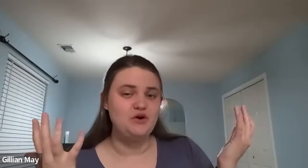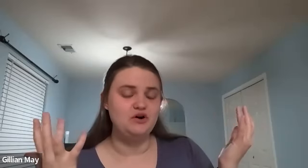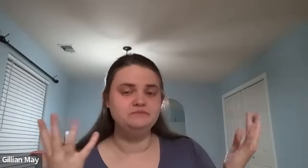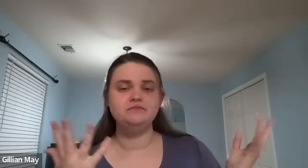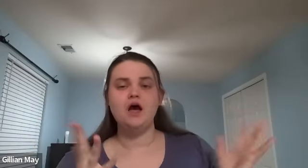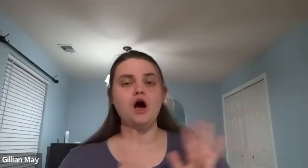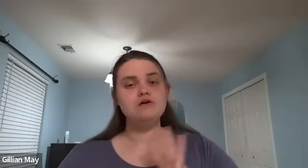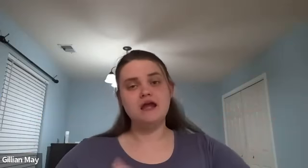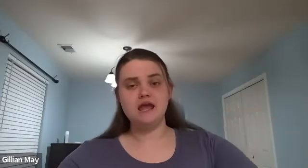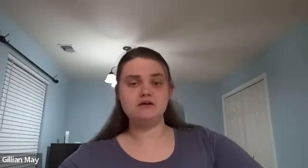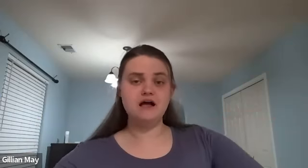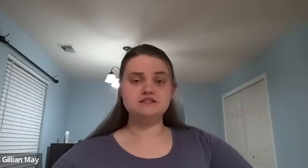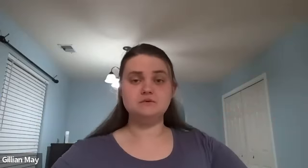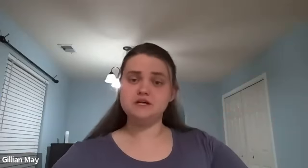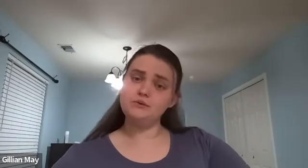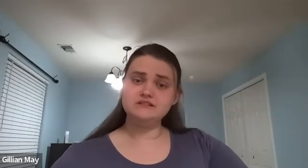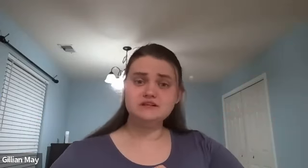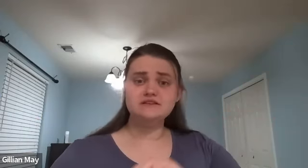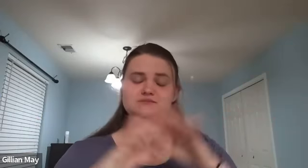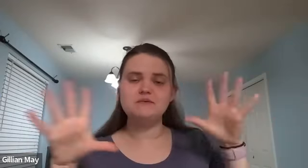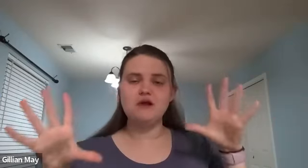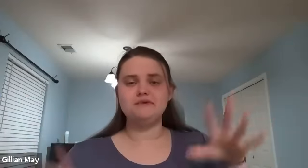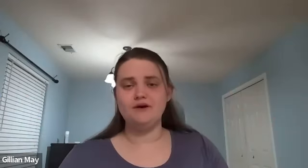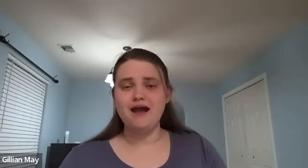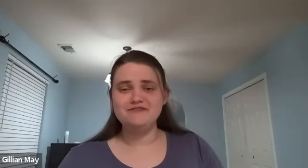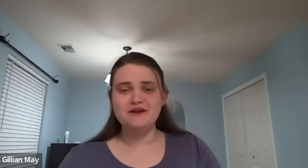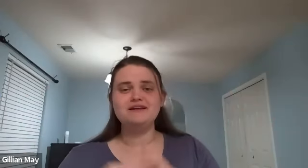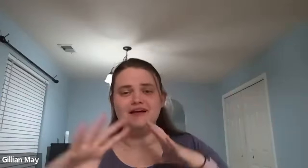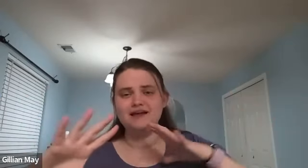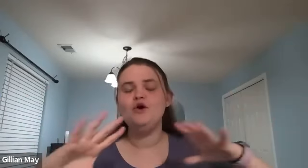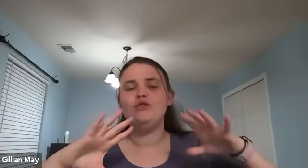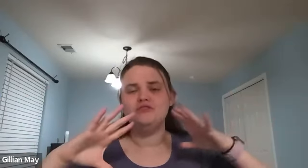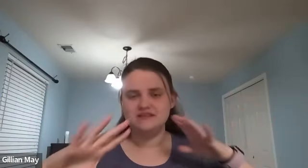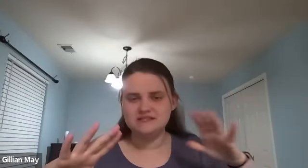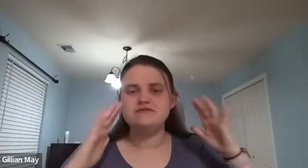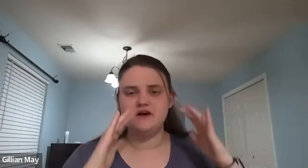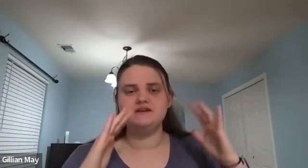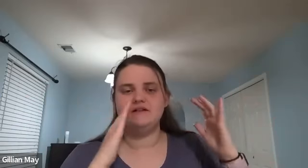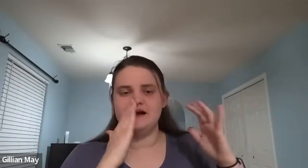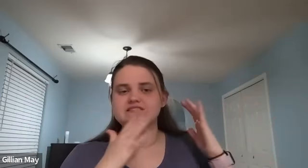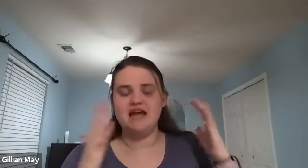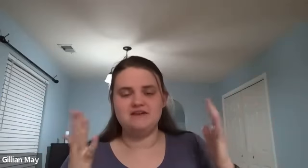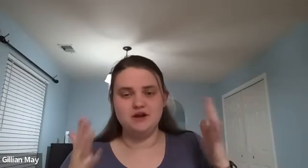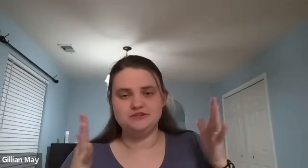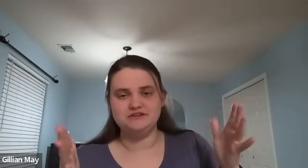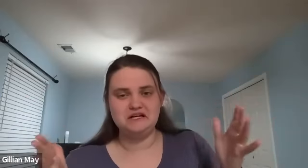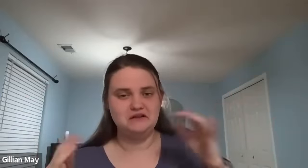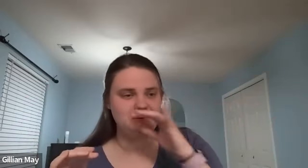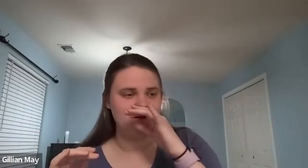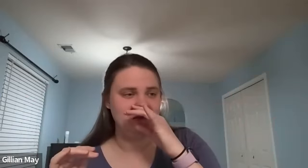typical, all right now class, we are going to learn this prim and proper. No, I'm very like, this is a fun class to have an opportunity to learn.